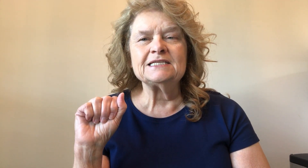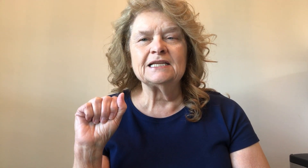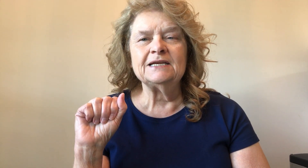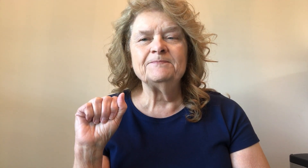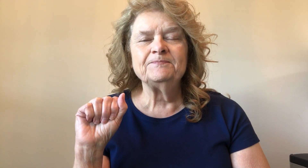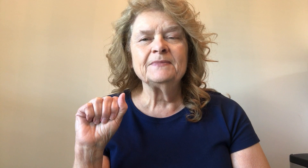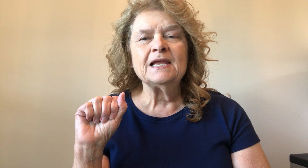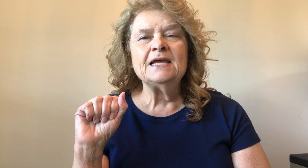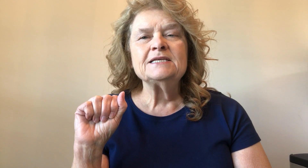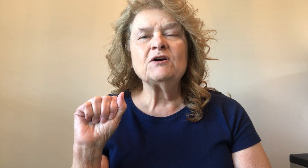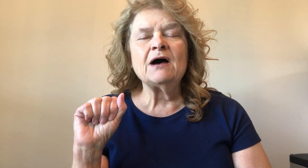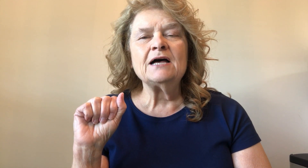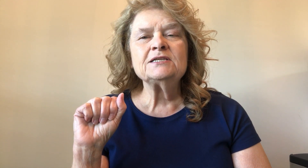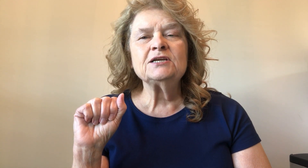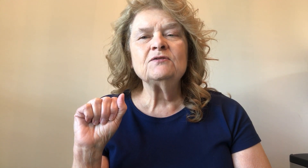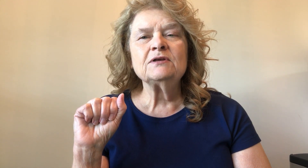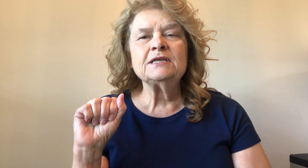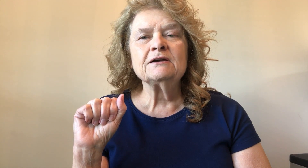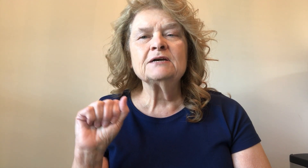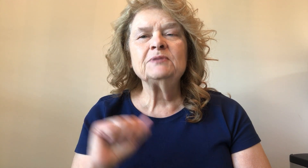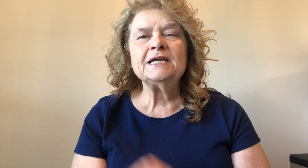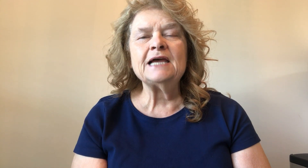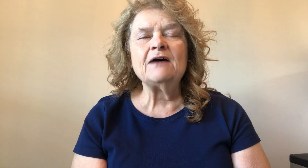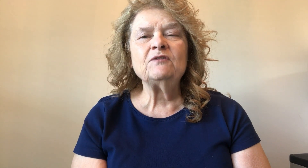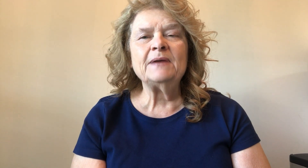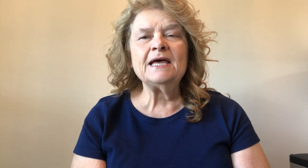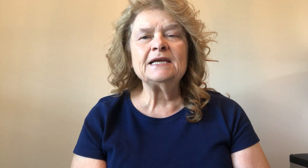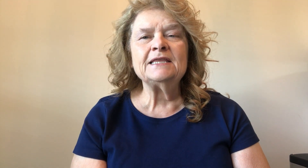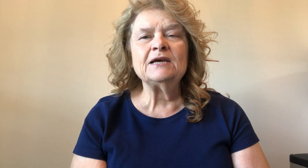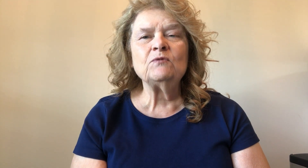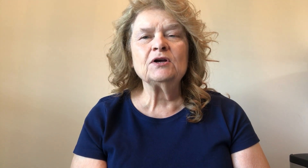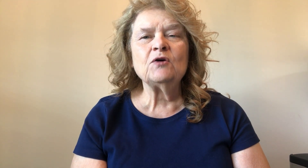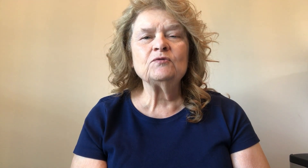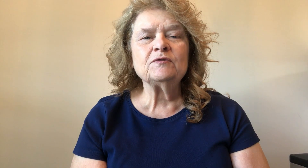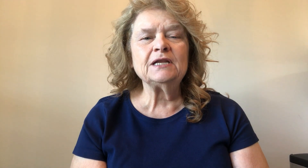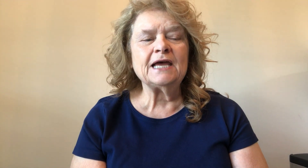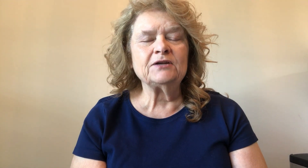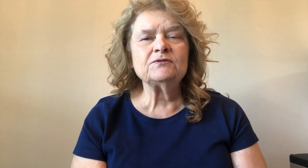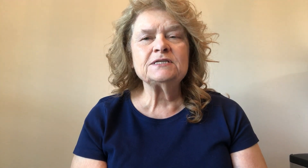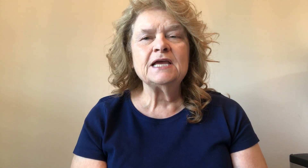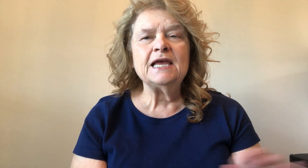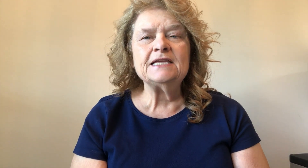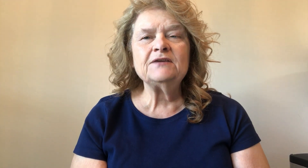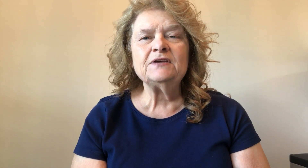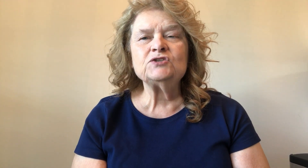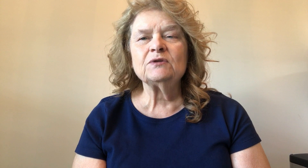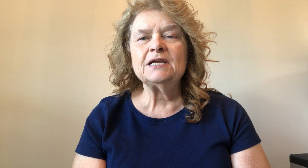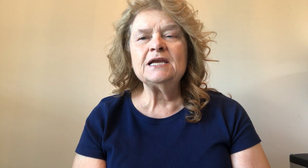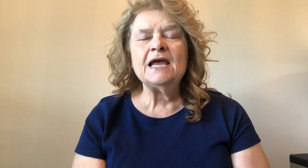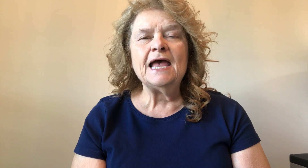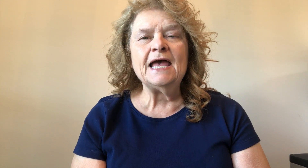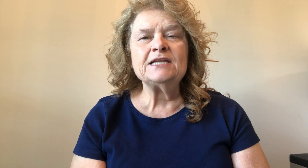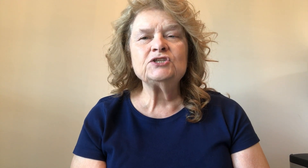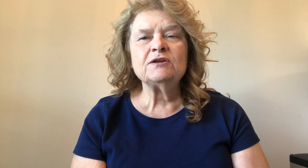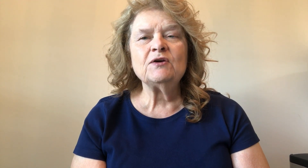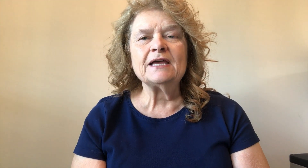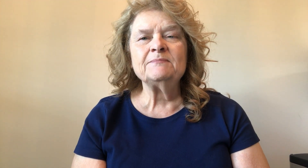easily. So I'll do the complete alphabet and then we'll go through the letters individually and show you how to make